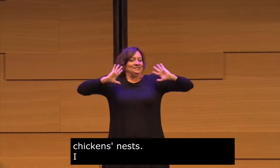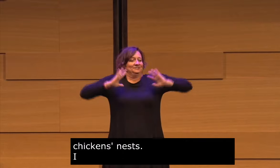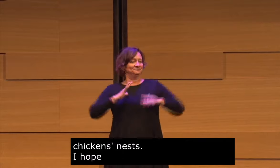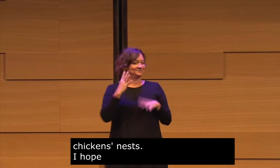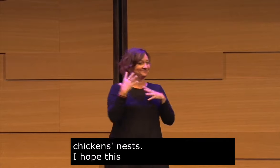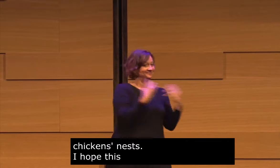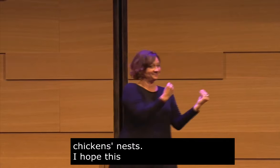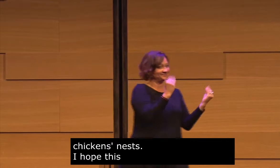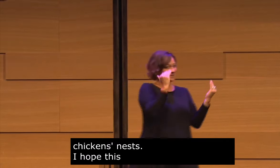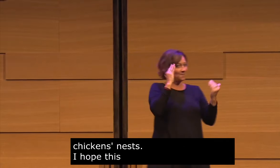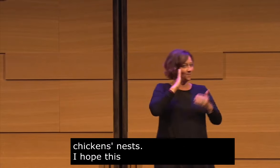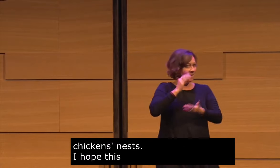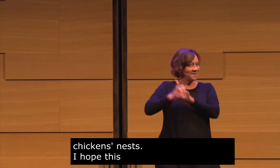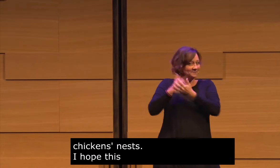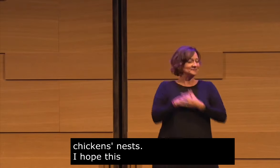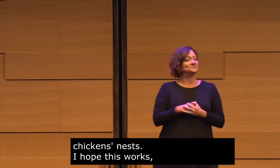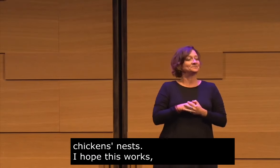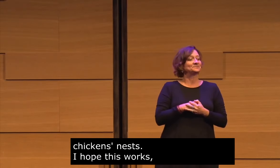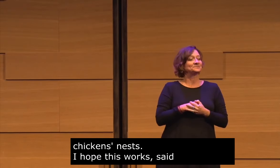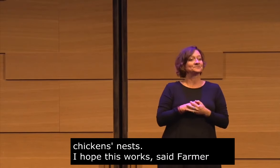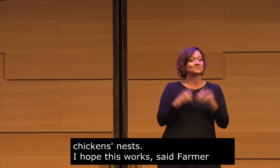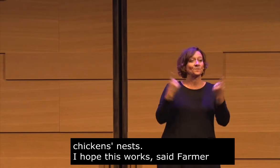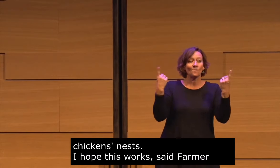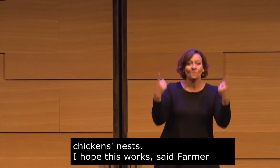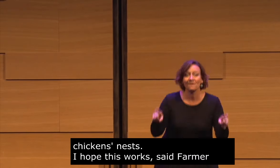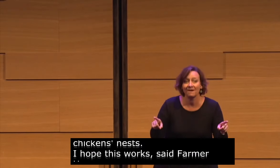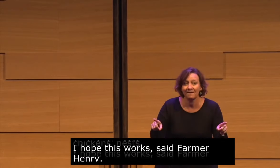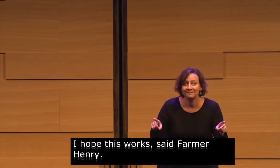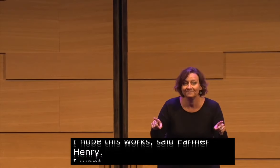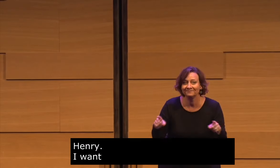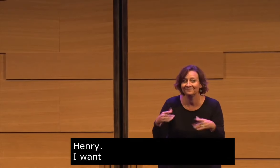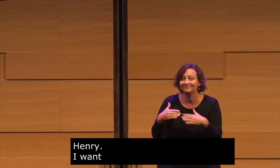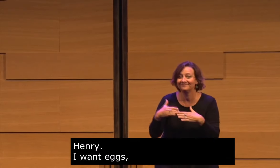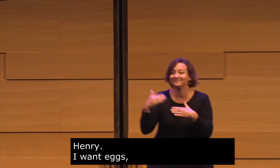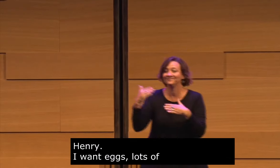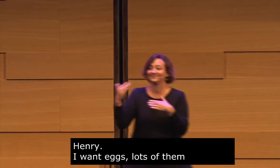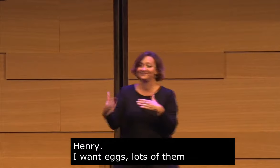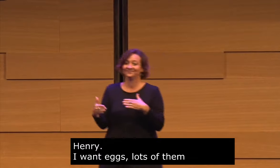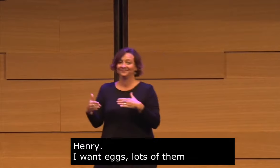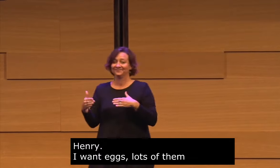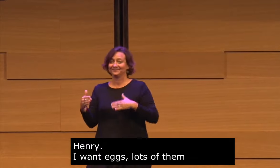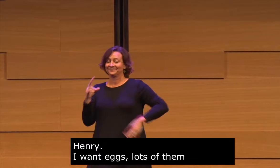I hope this works, said Farmer Henry. I want eggs, lots of them.